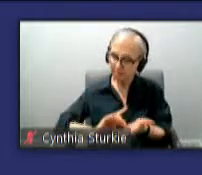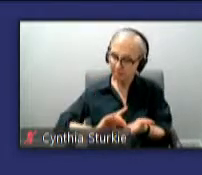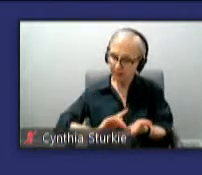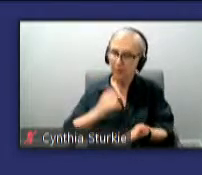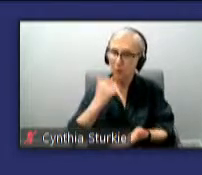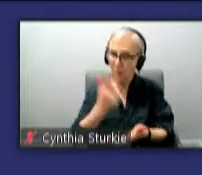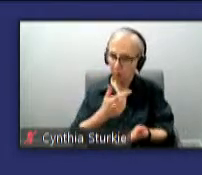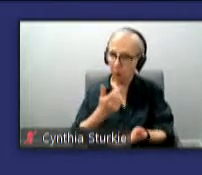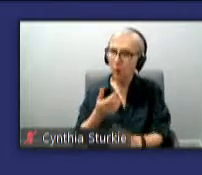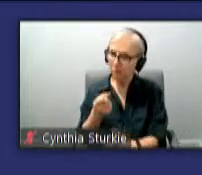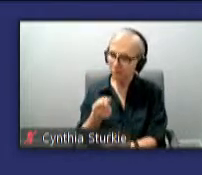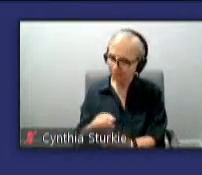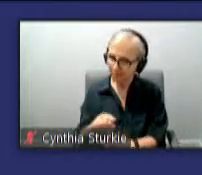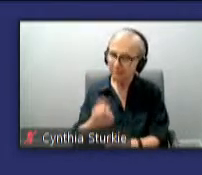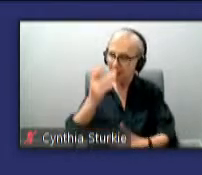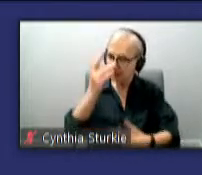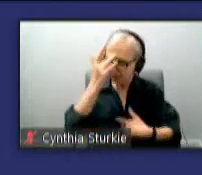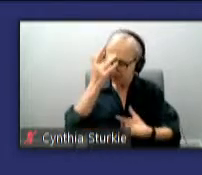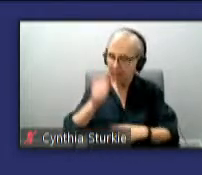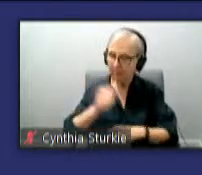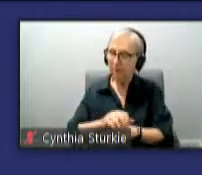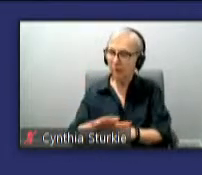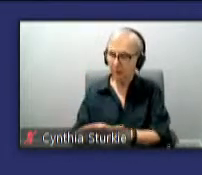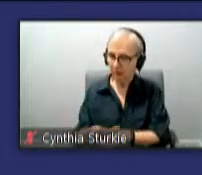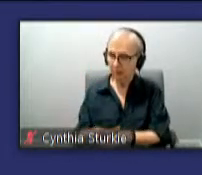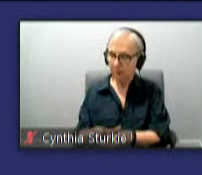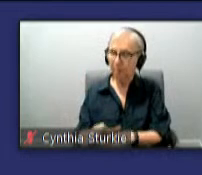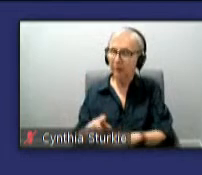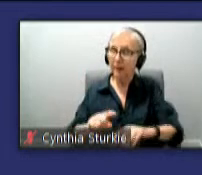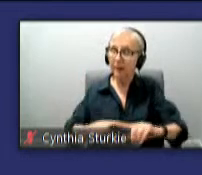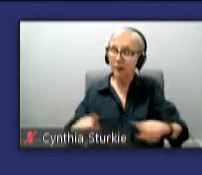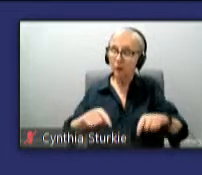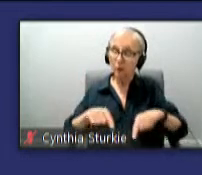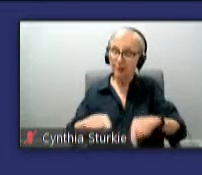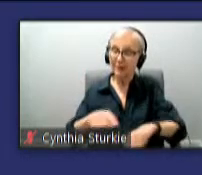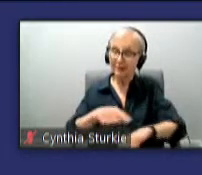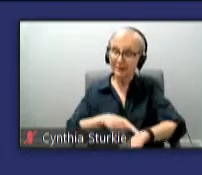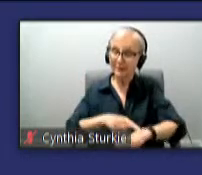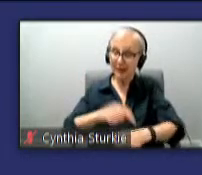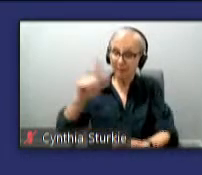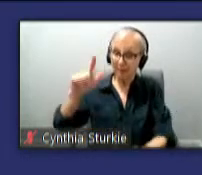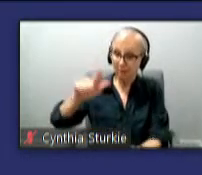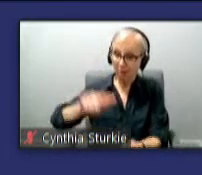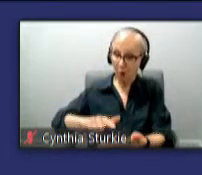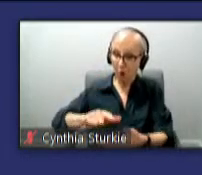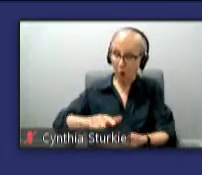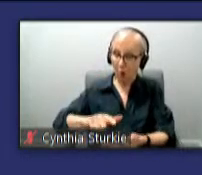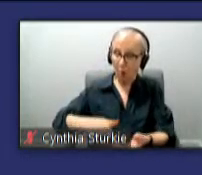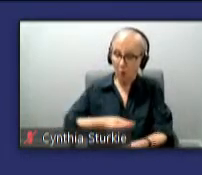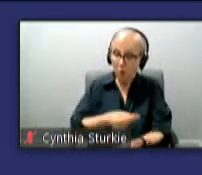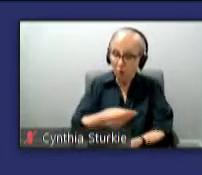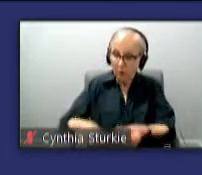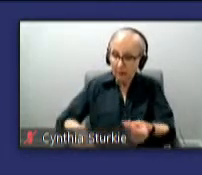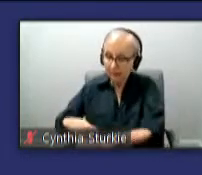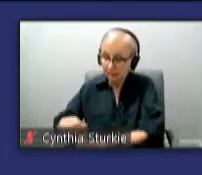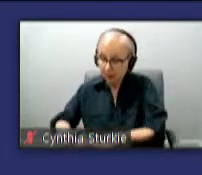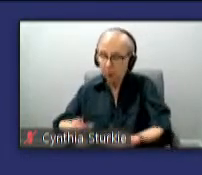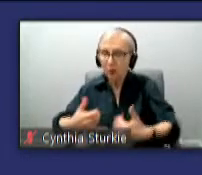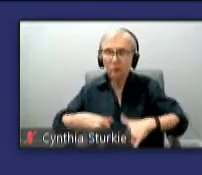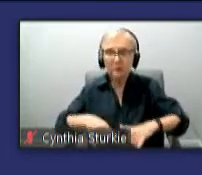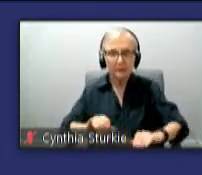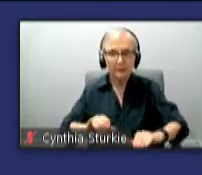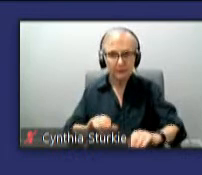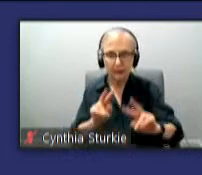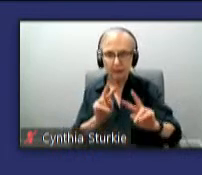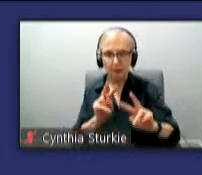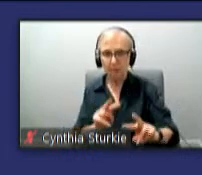more normal lives during this time of low disease transmission, we will continue to monitor COVID-19 in the